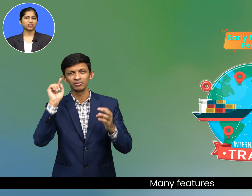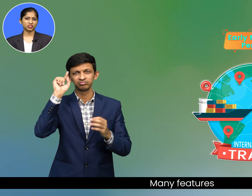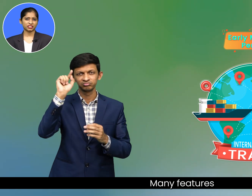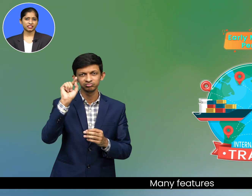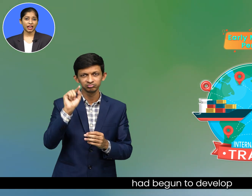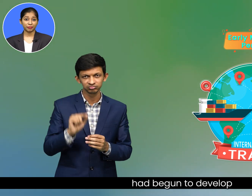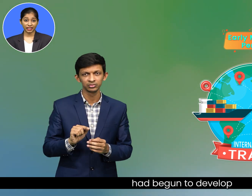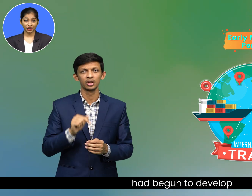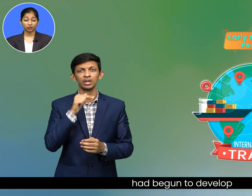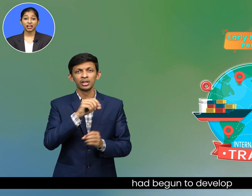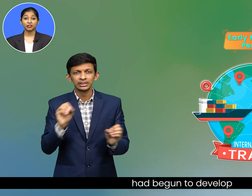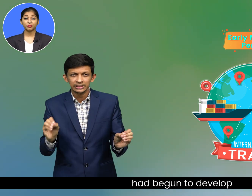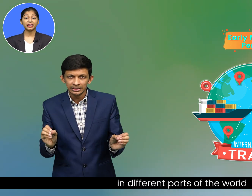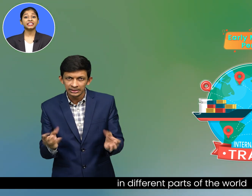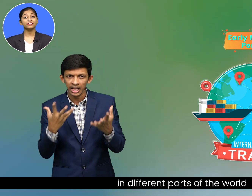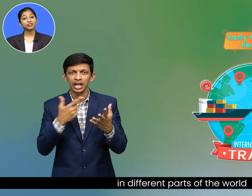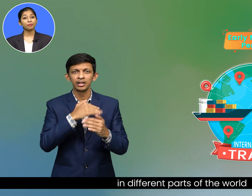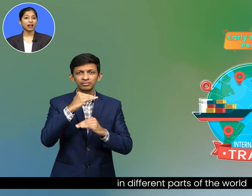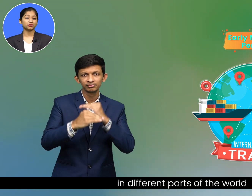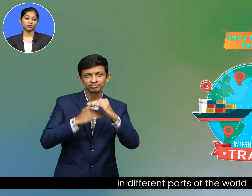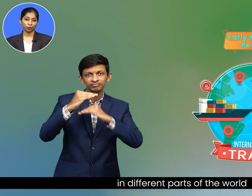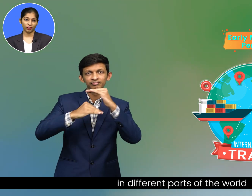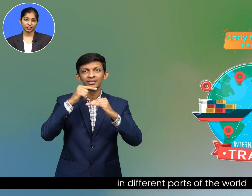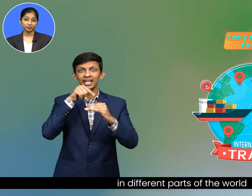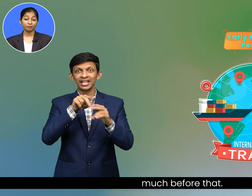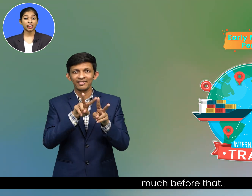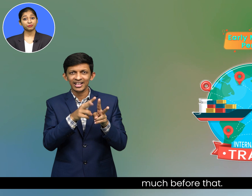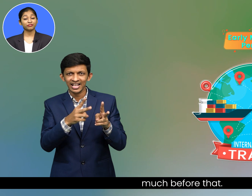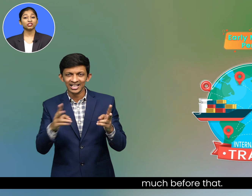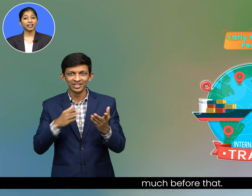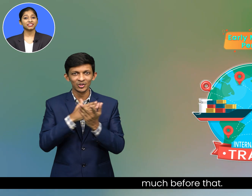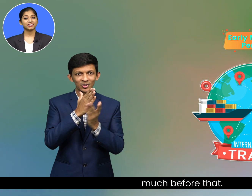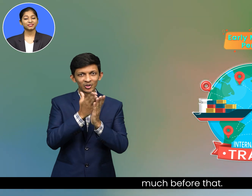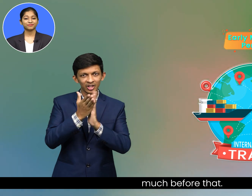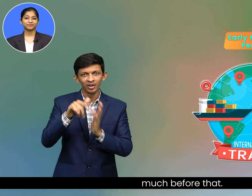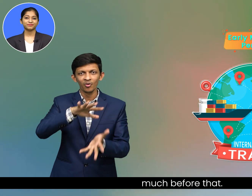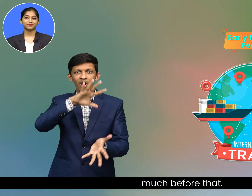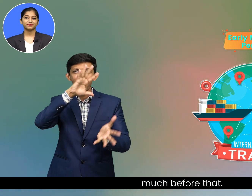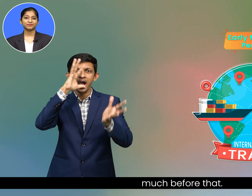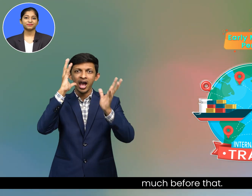Many features had begun to develop in different parts of the world much before that.